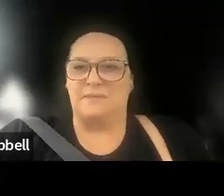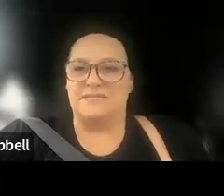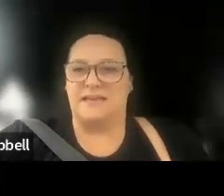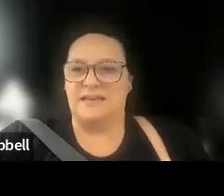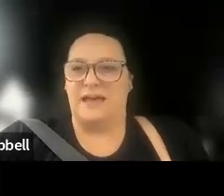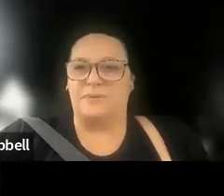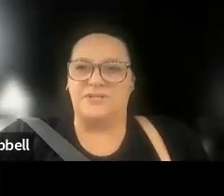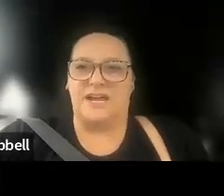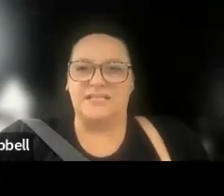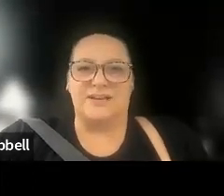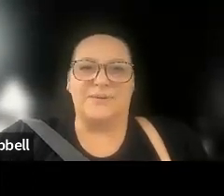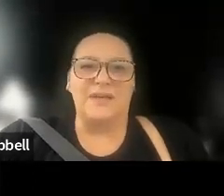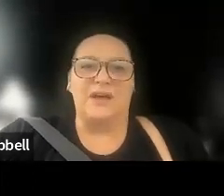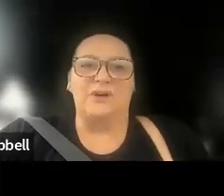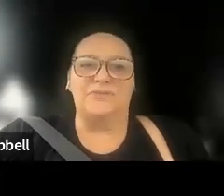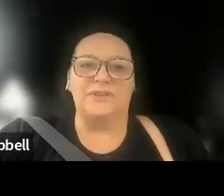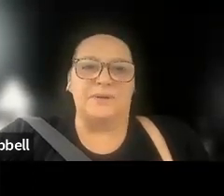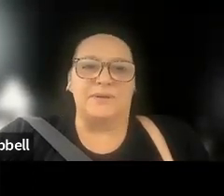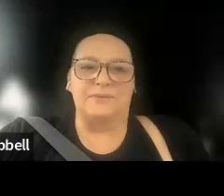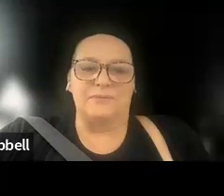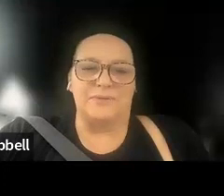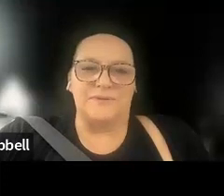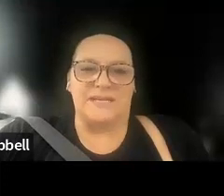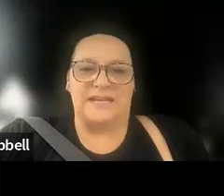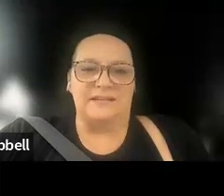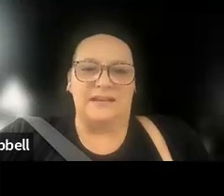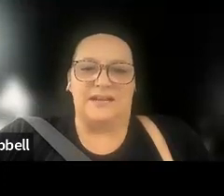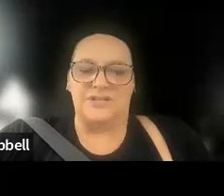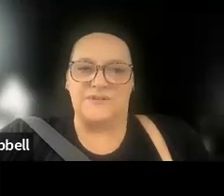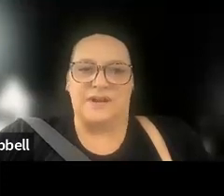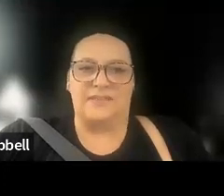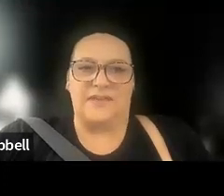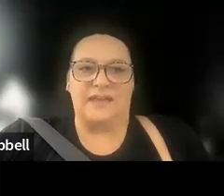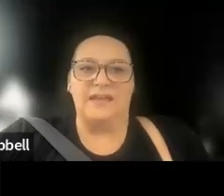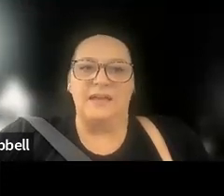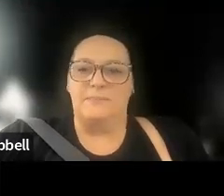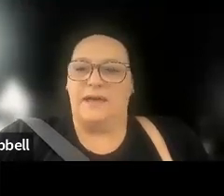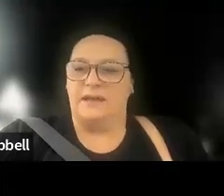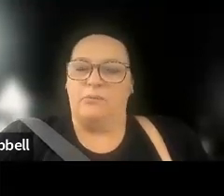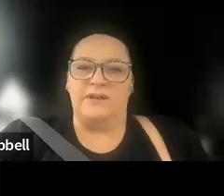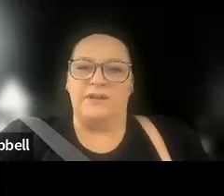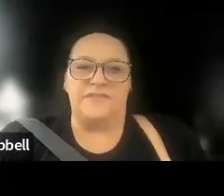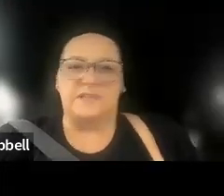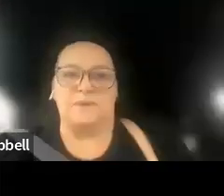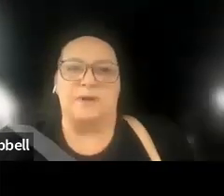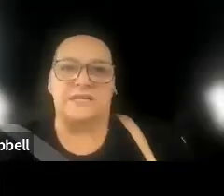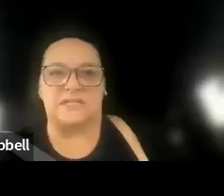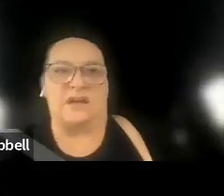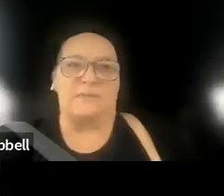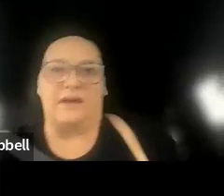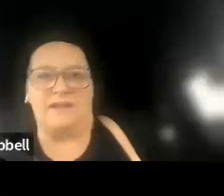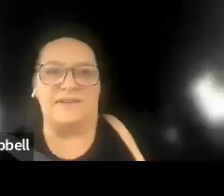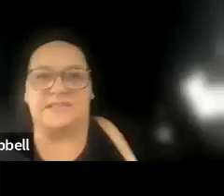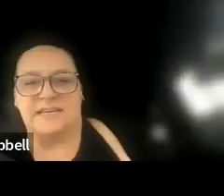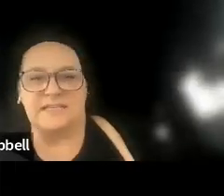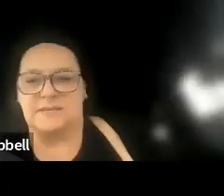same time as a Capitol chat. So hopefully we won't lose any connections or anything. But one of the things we wanted to